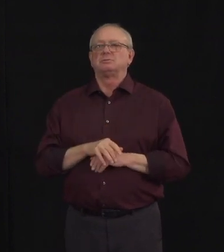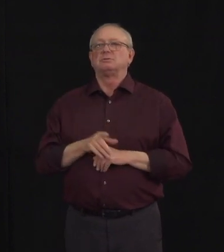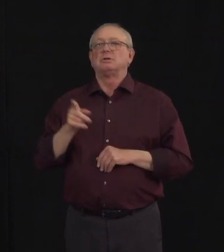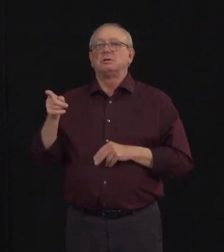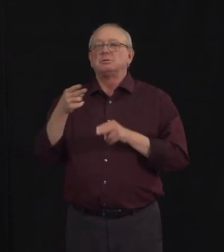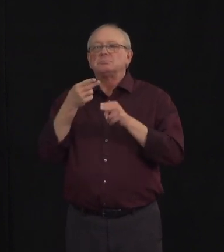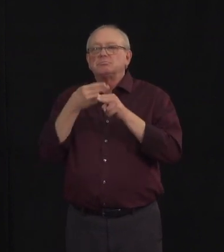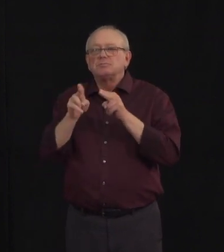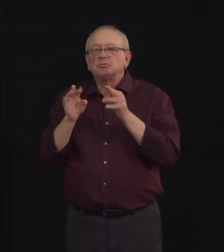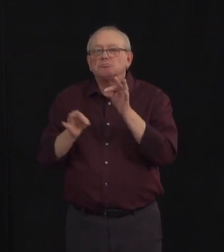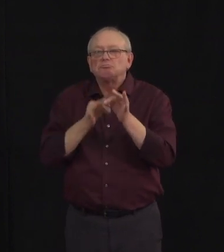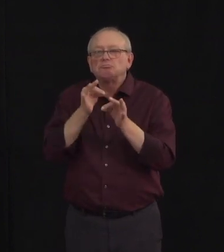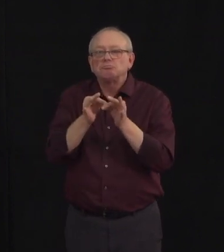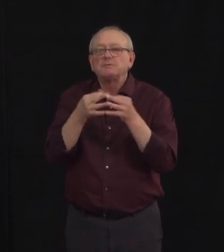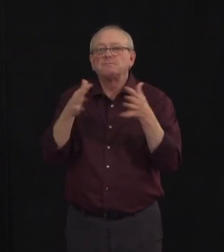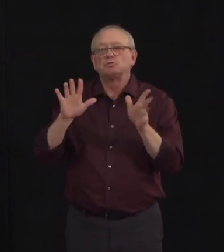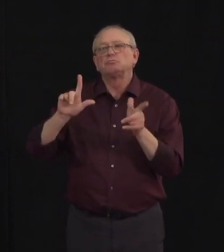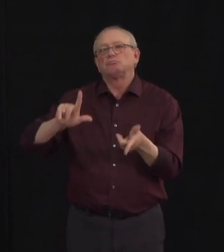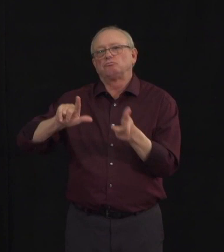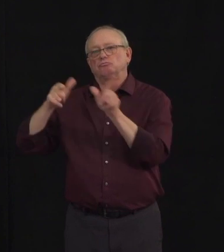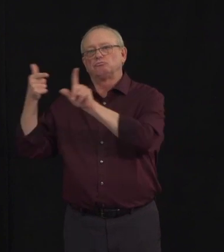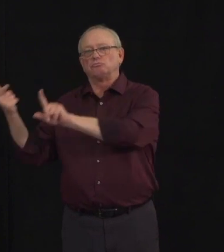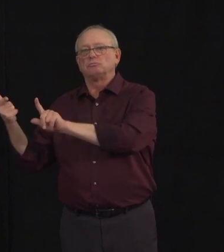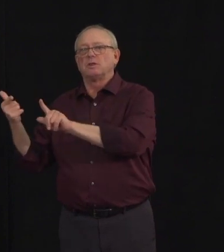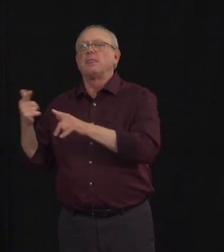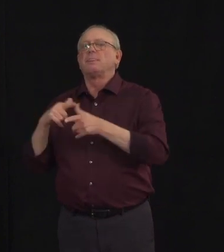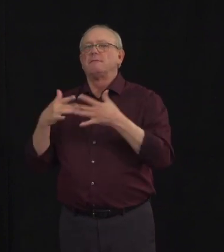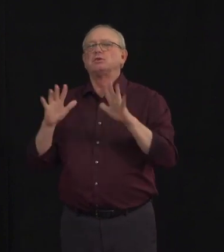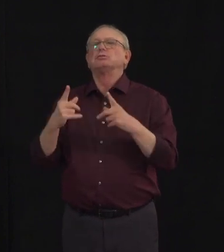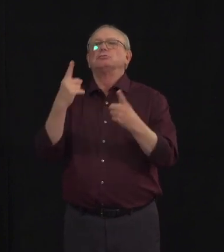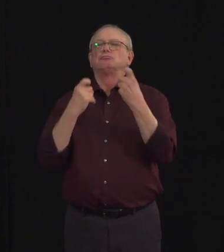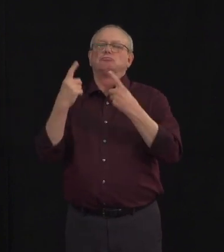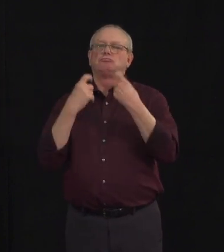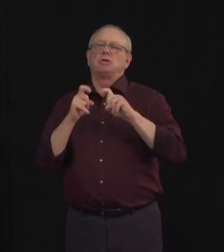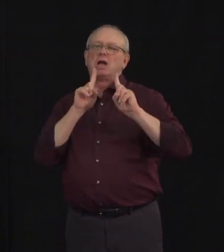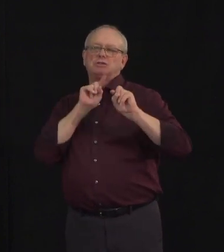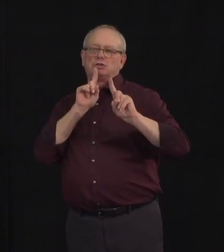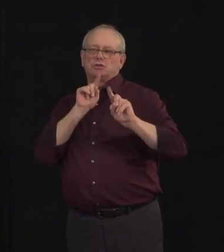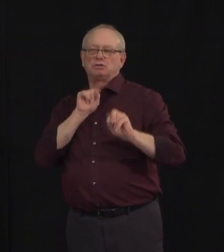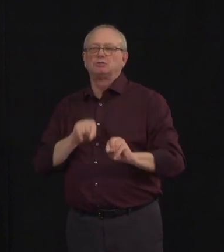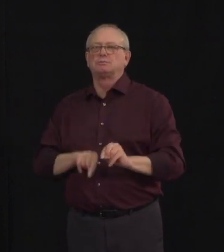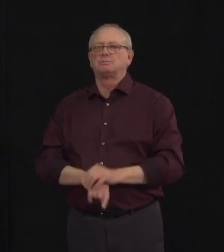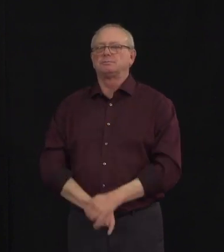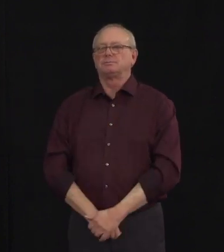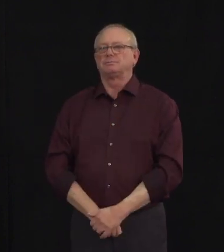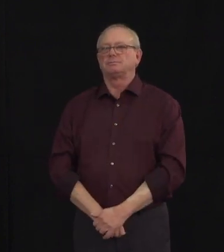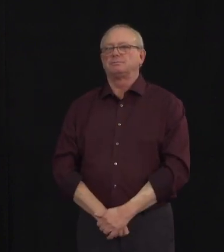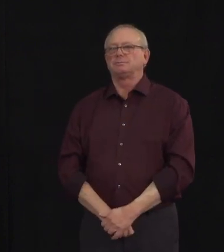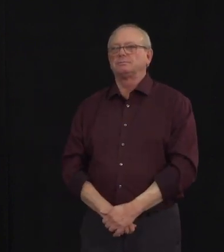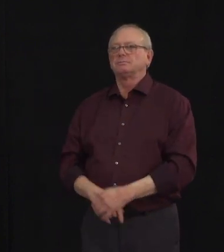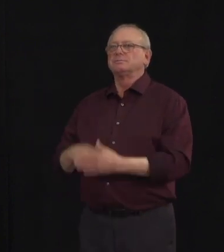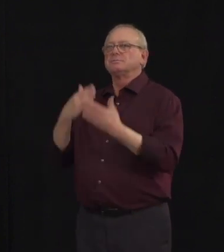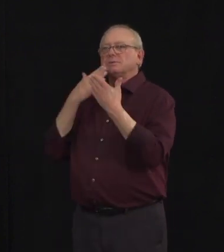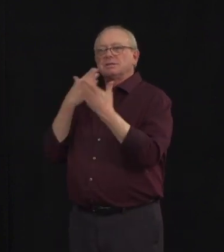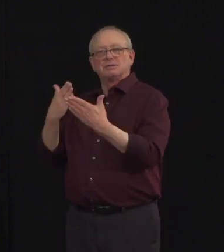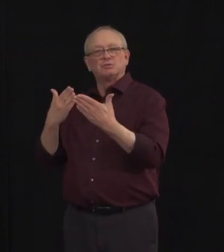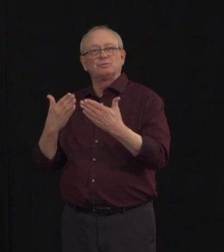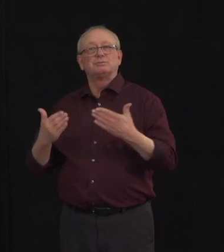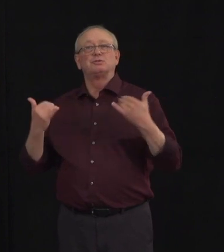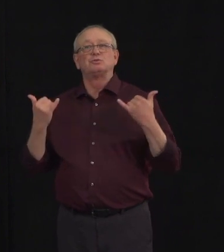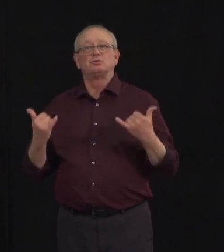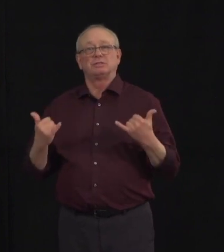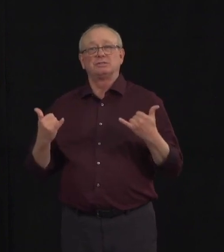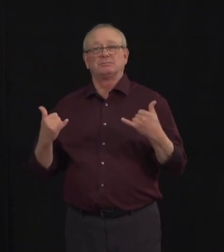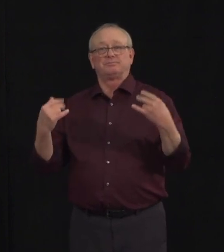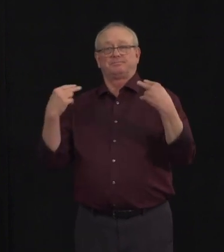So thank you all for tuning in today. As Premier Kenney has announced, we are relaunching our economy in stages, beginning with stage 1